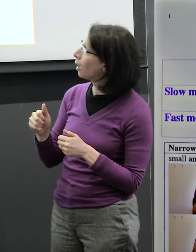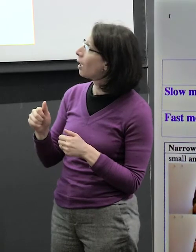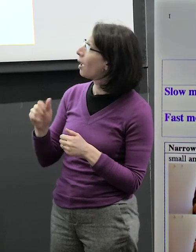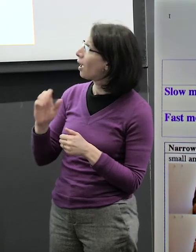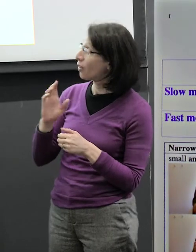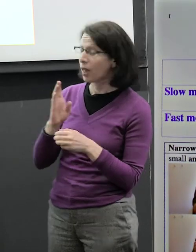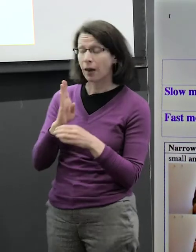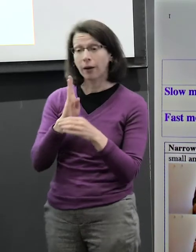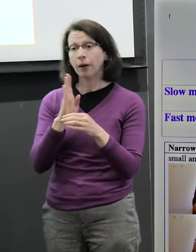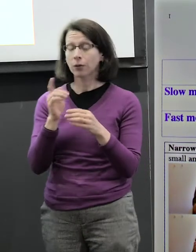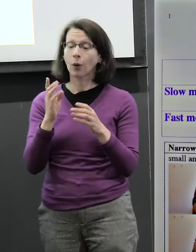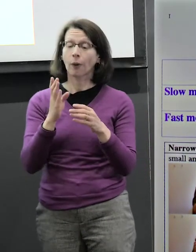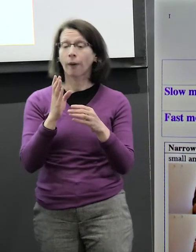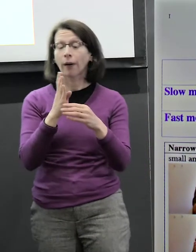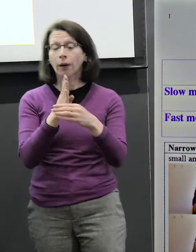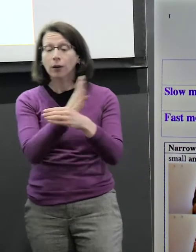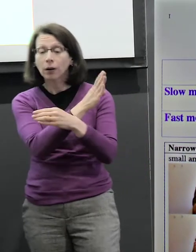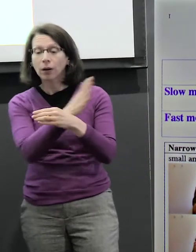realizations.